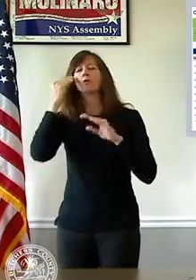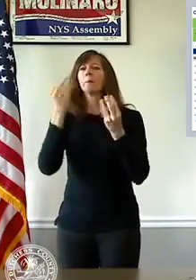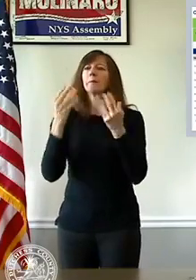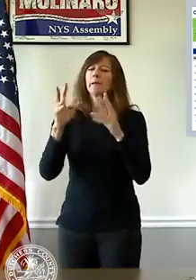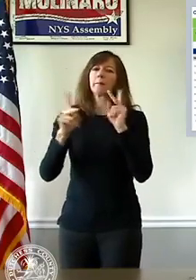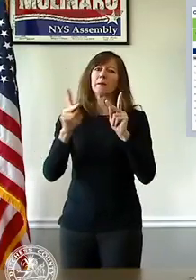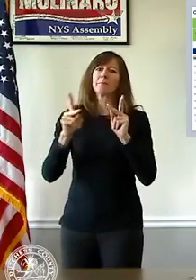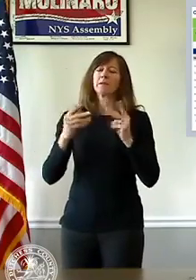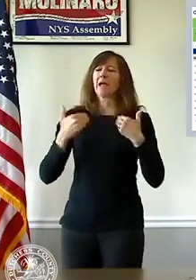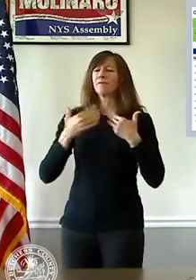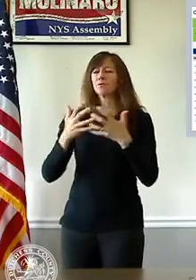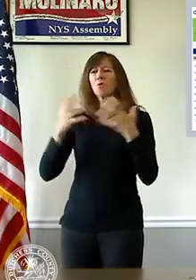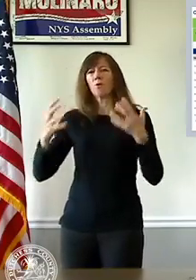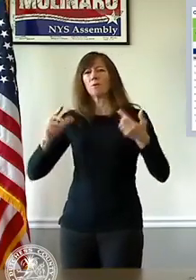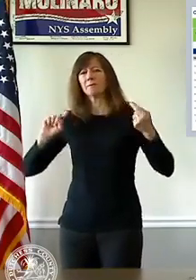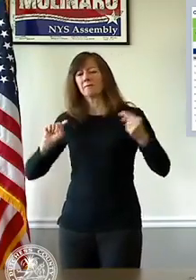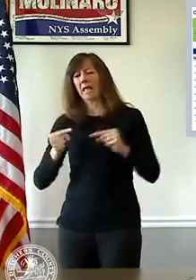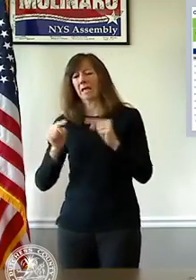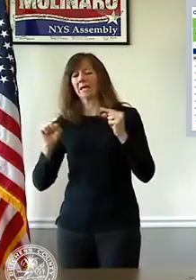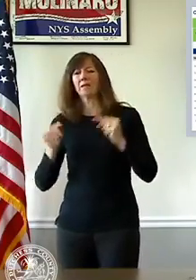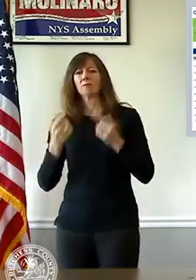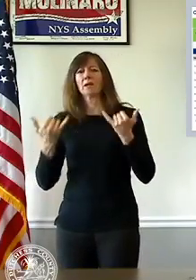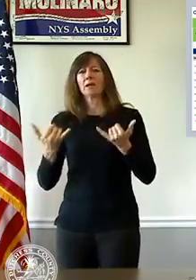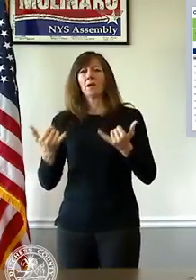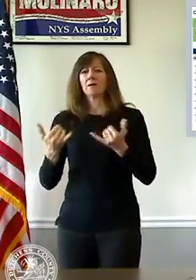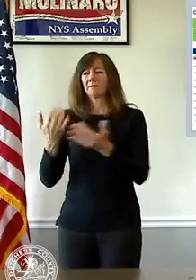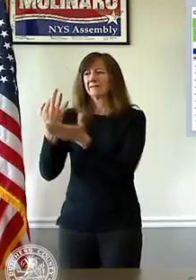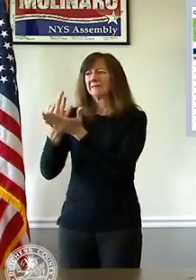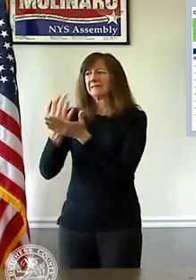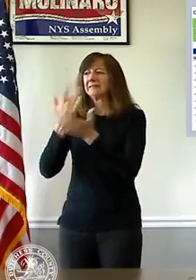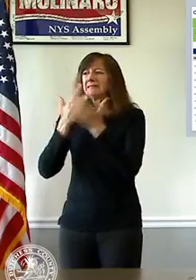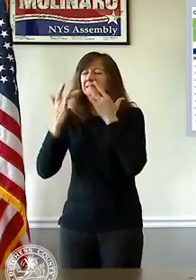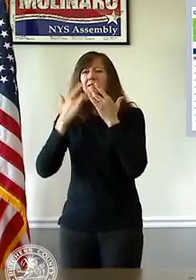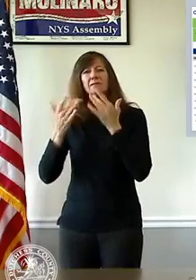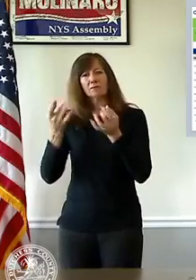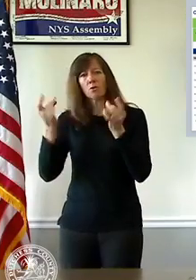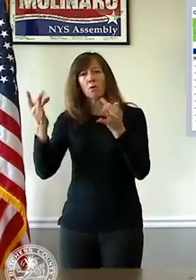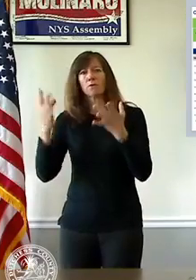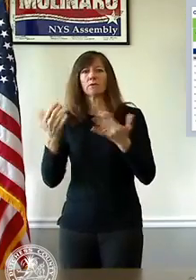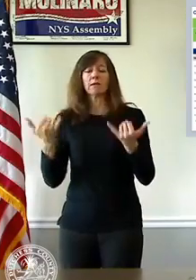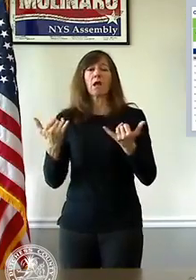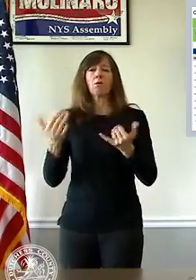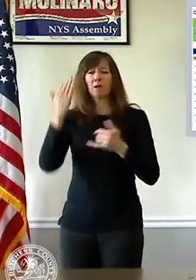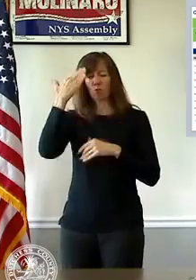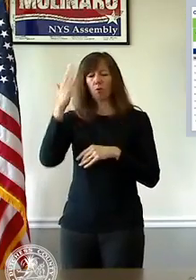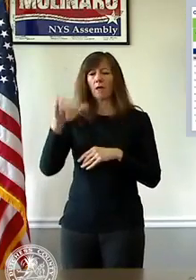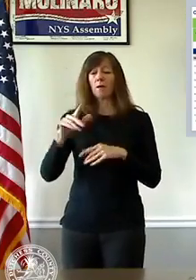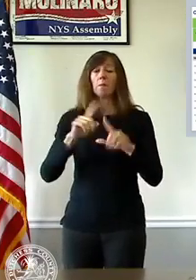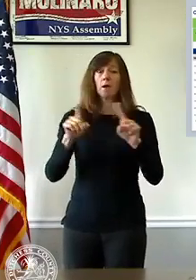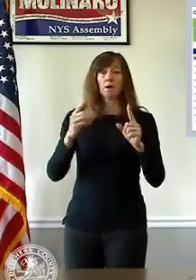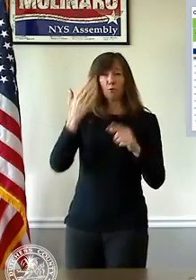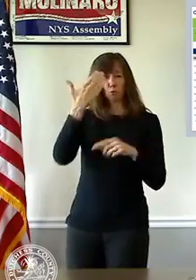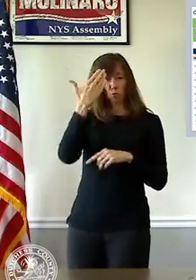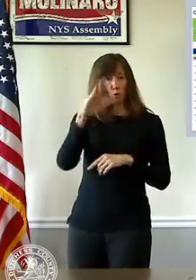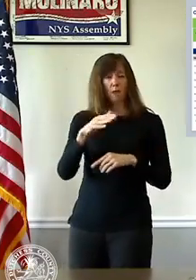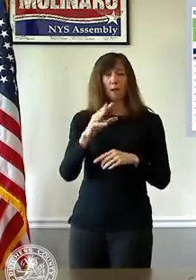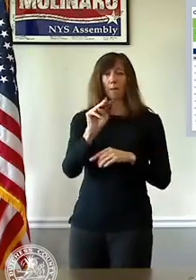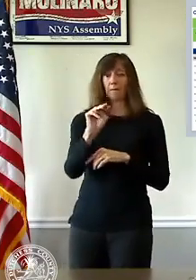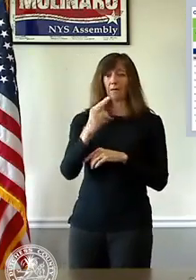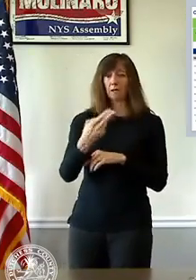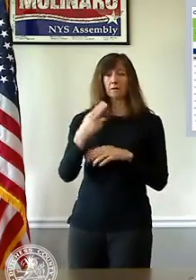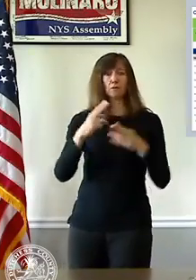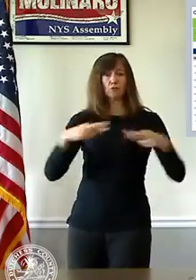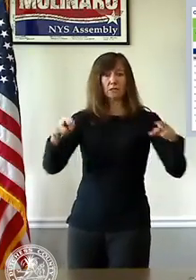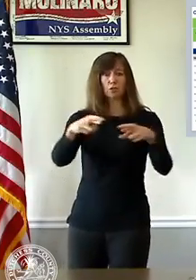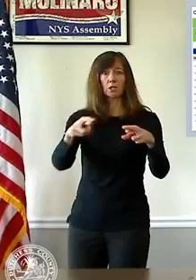pain in this current fiscal crisis. But as you know, the Mid-Hudson region began